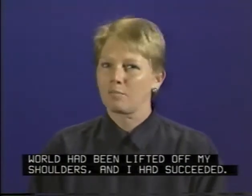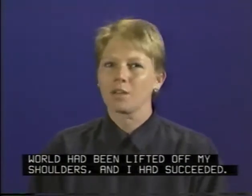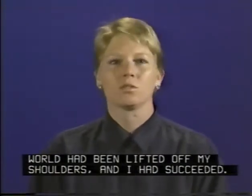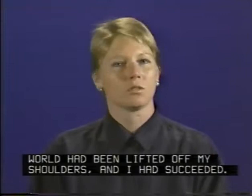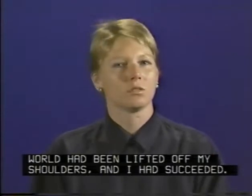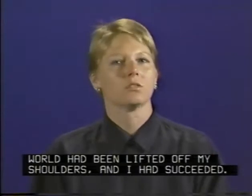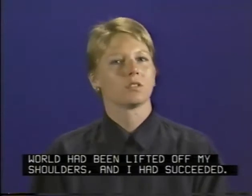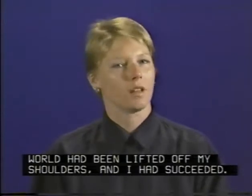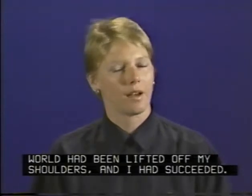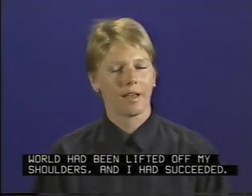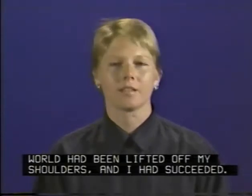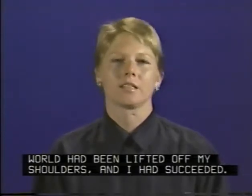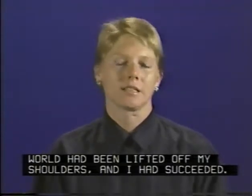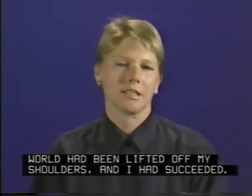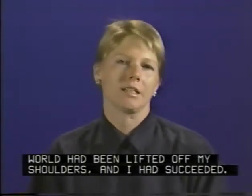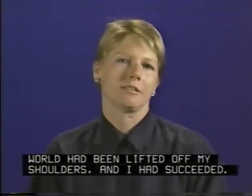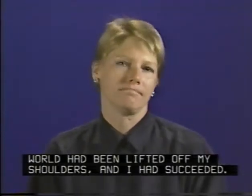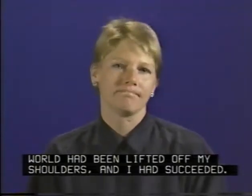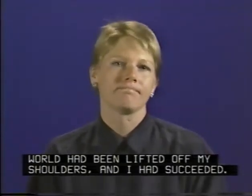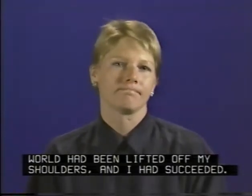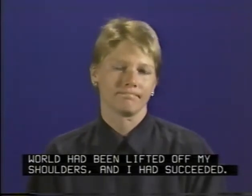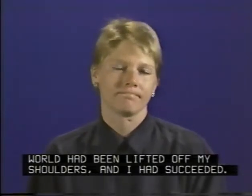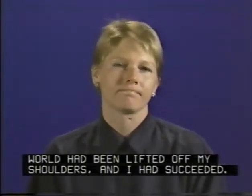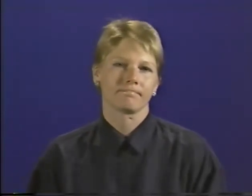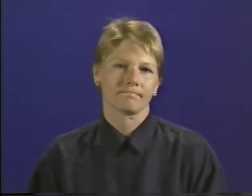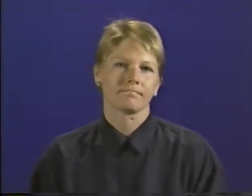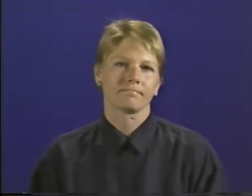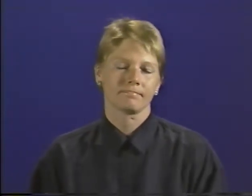my shoulders, and I had succeeded.